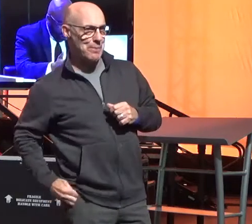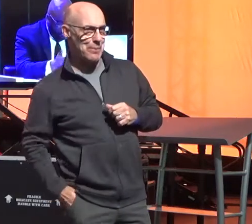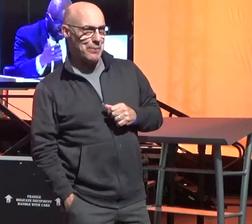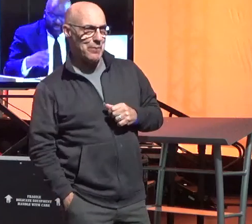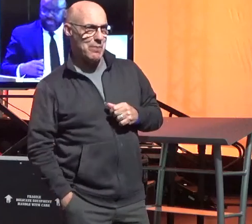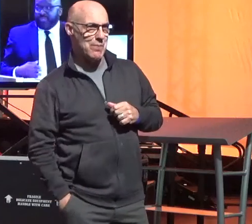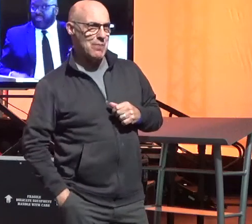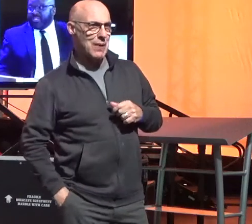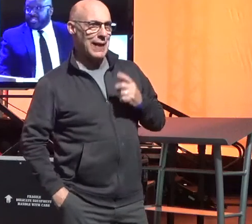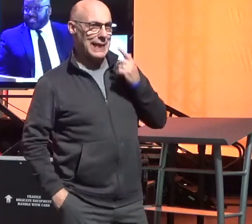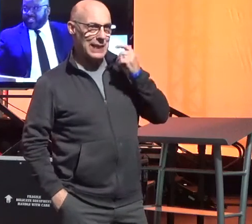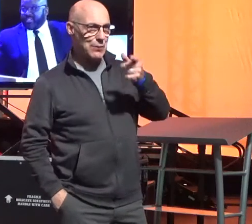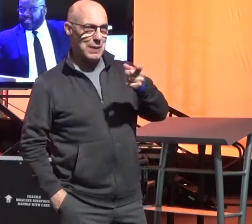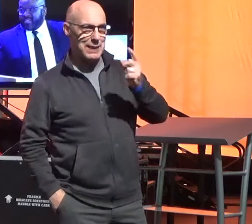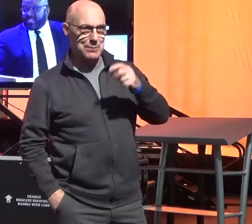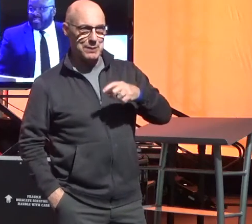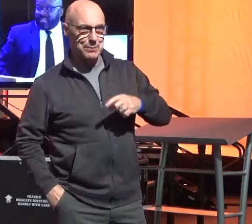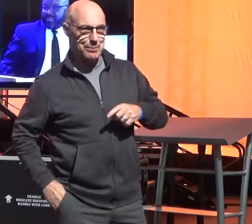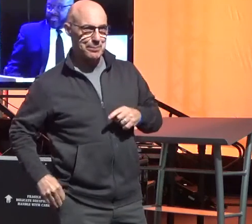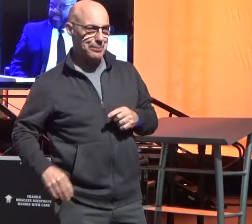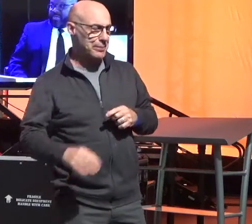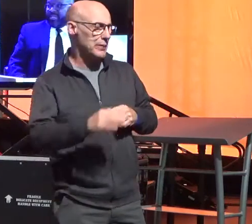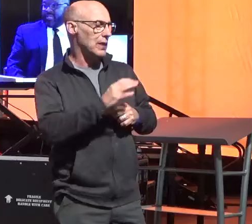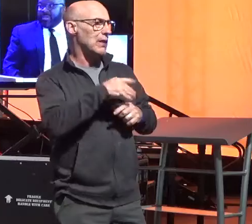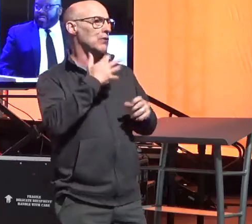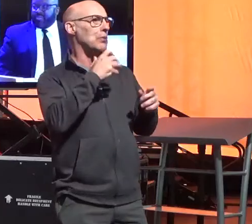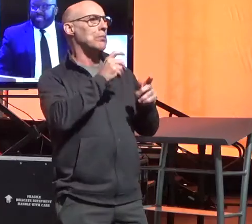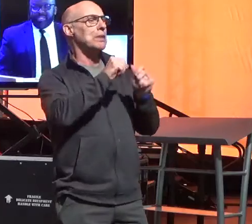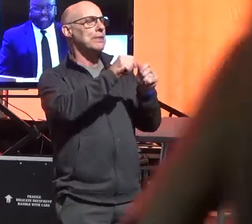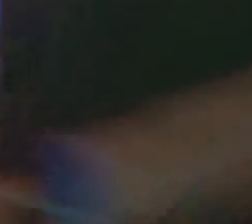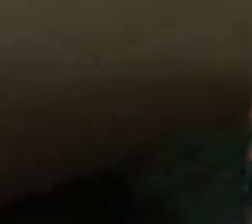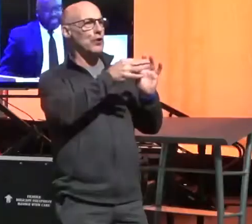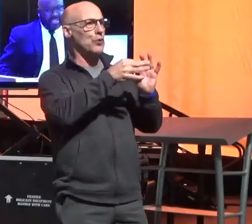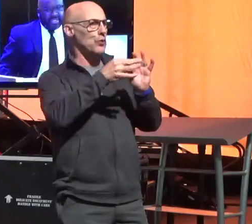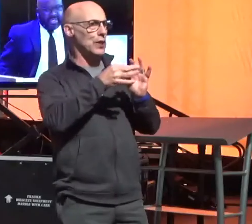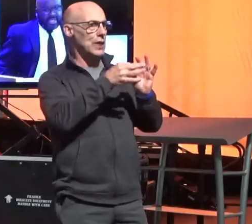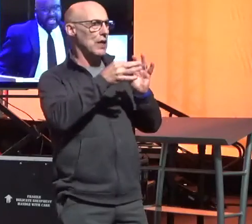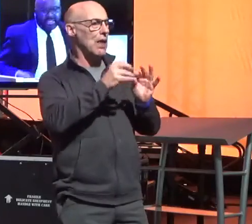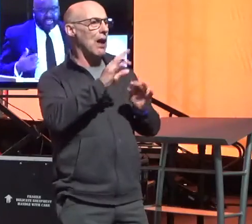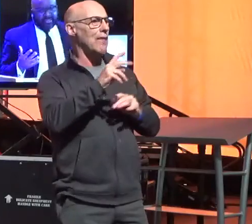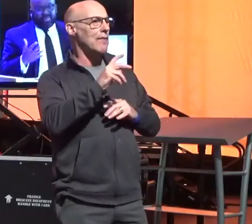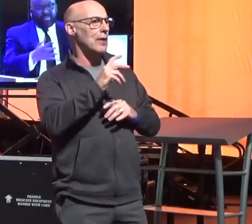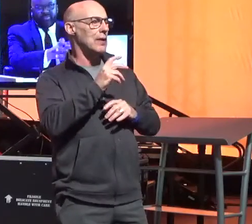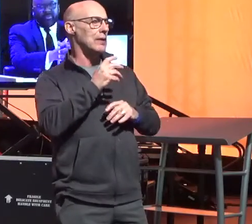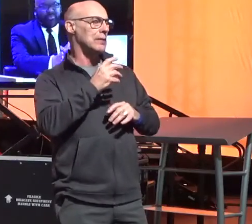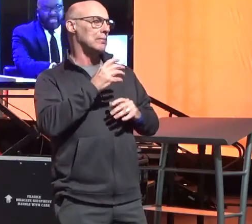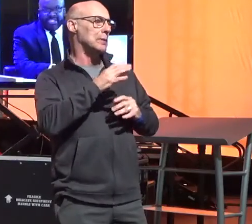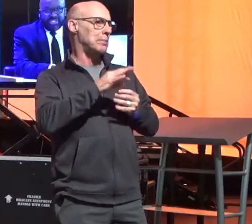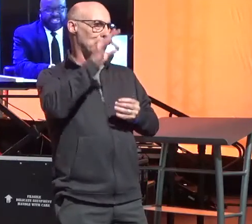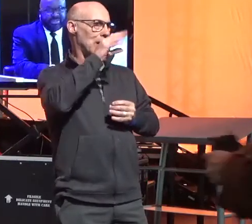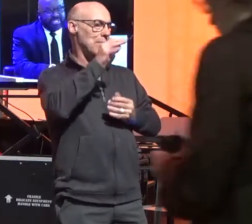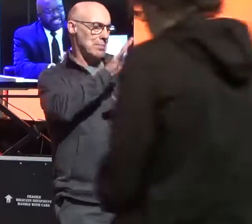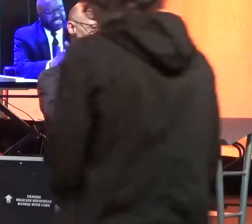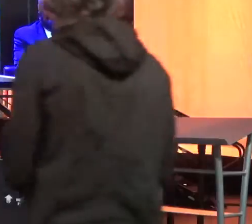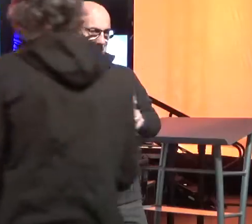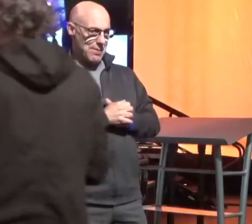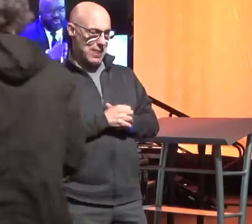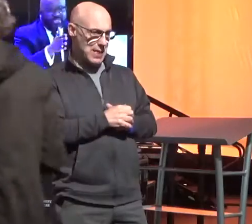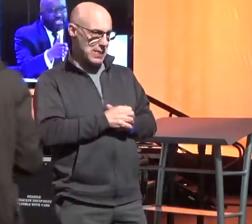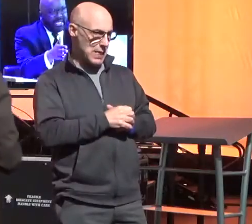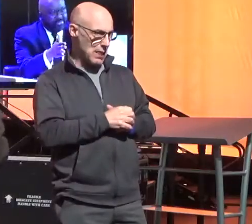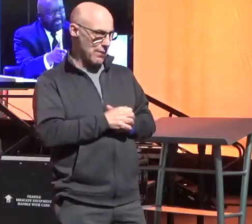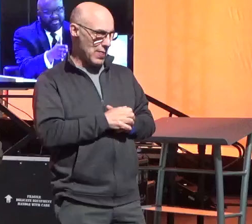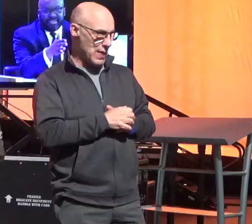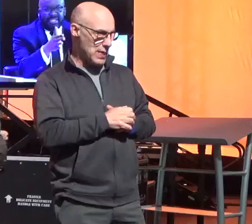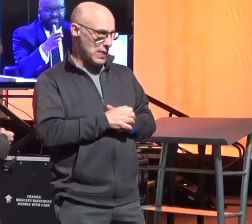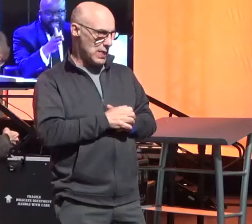and to preserve the unity of the Spirit and the bond of peace. And I think the relationships, I think sometimes we look